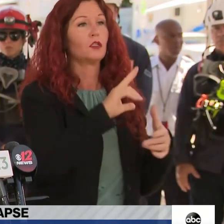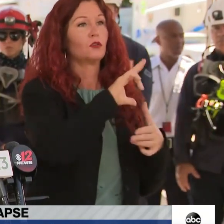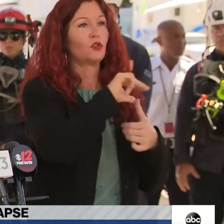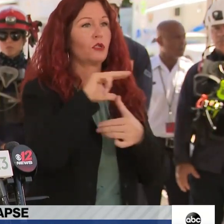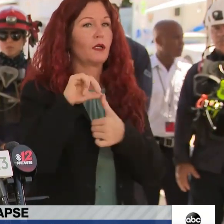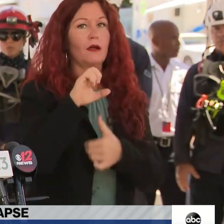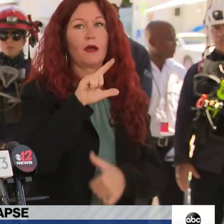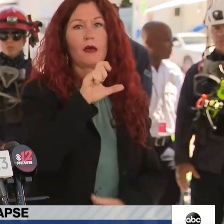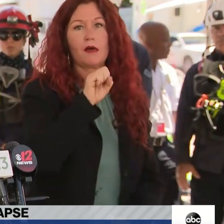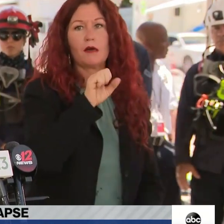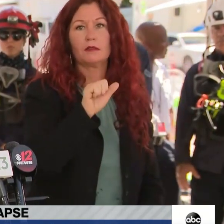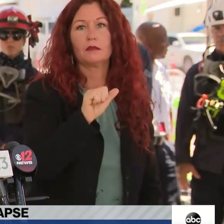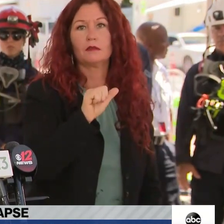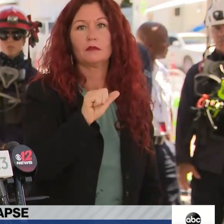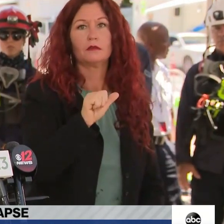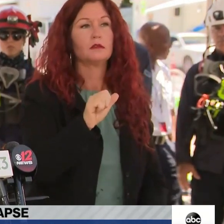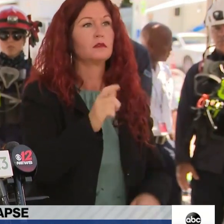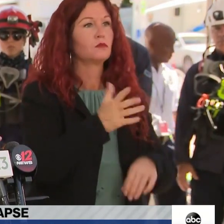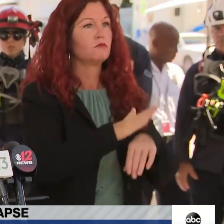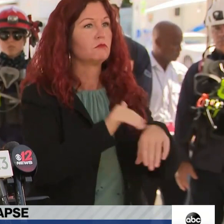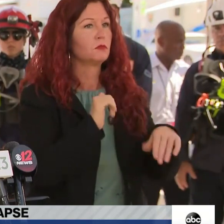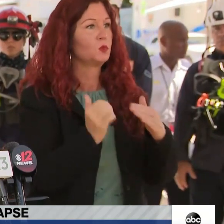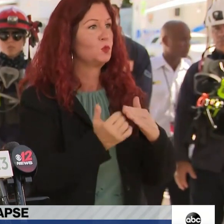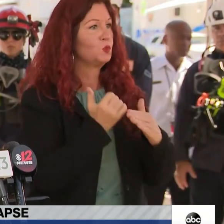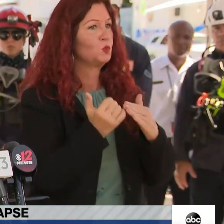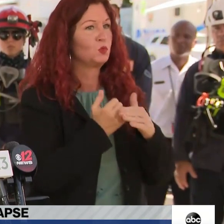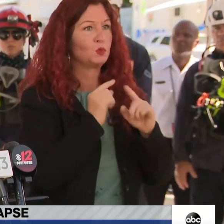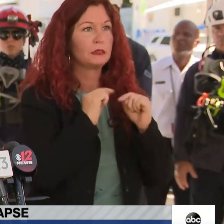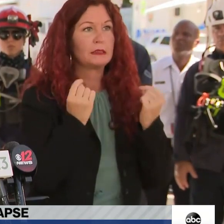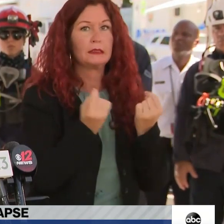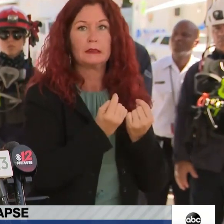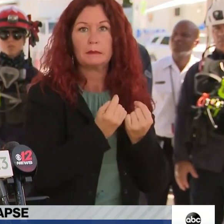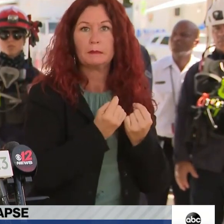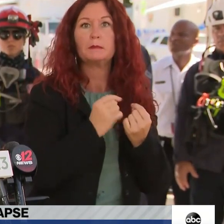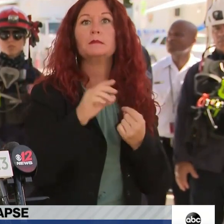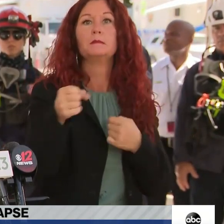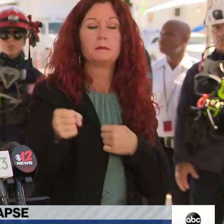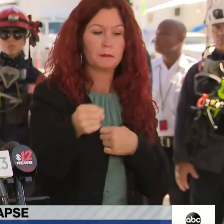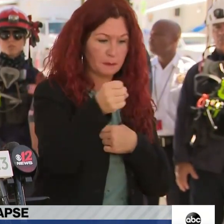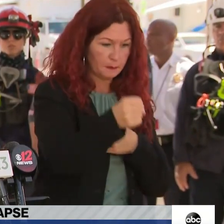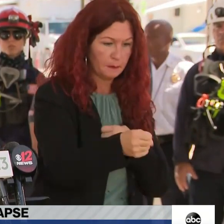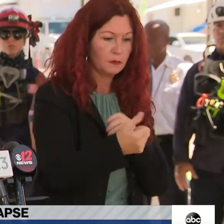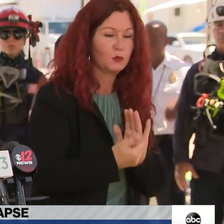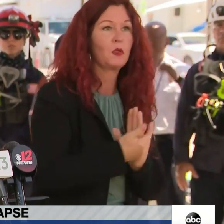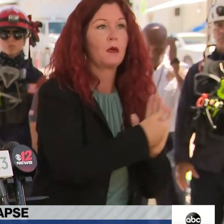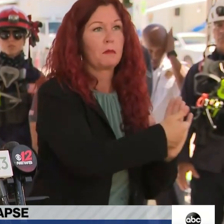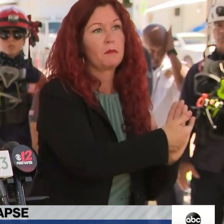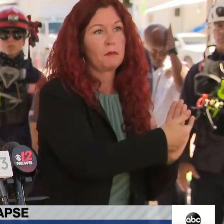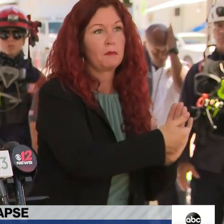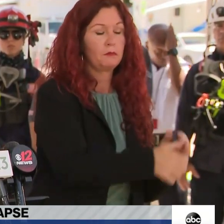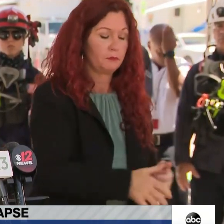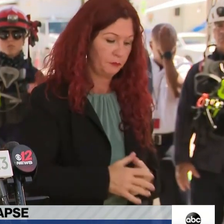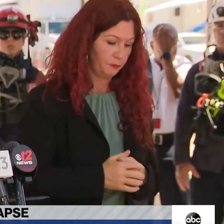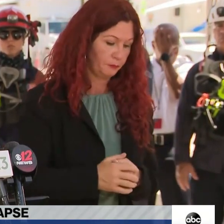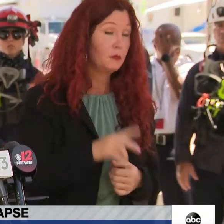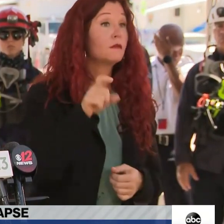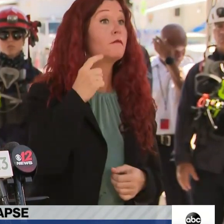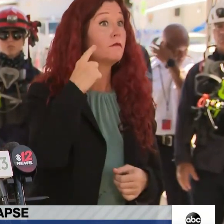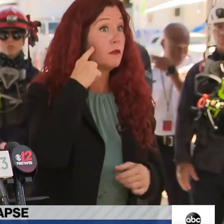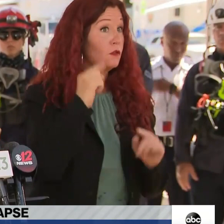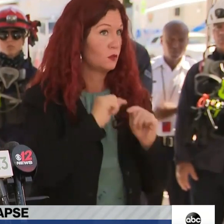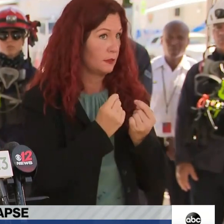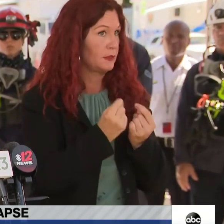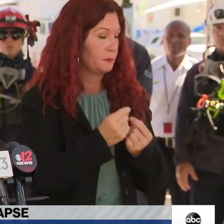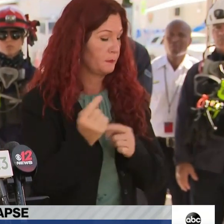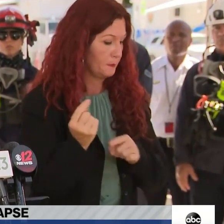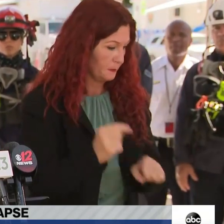new federal teams to allow some of our other task force members to deploy for the storm. We've asked a few of those first responders who are